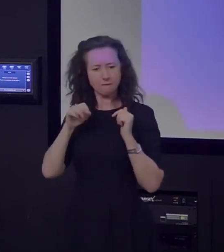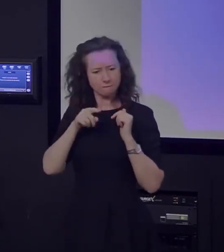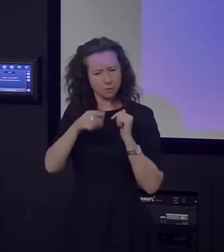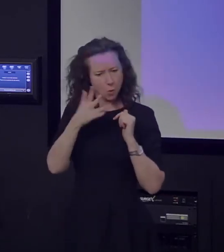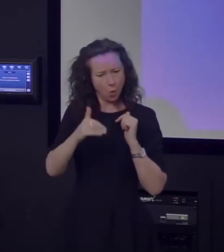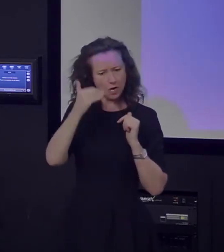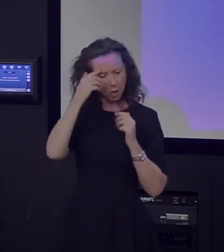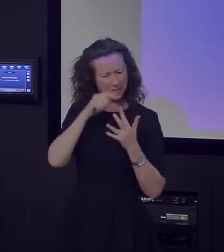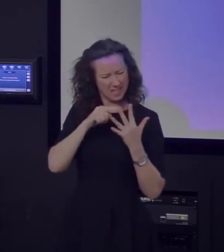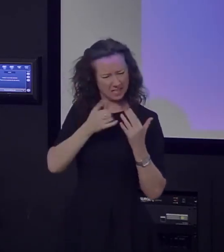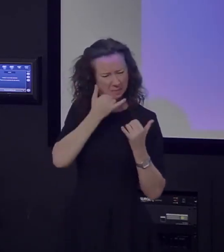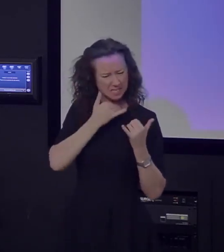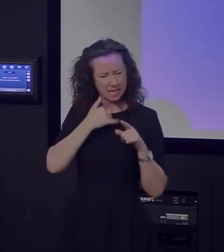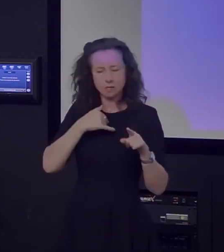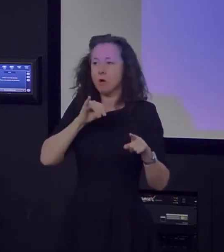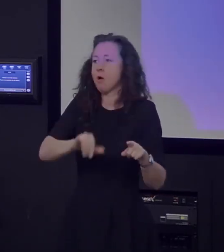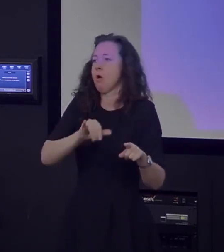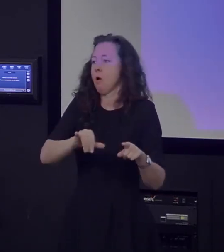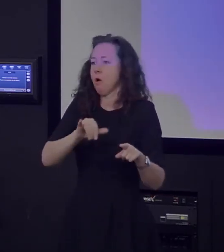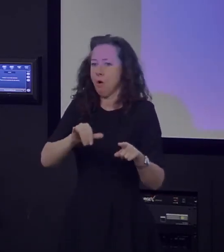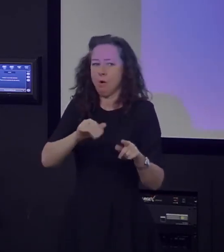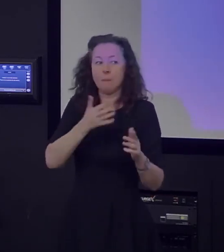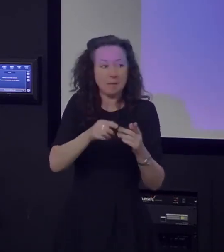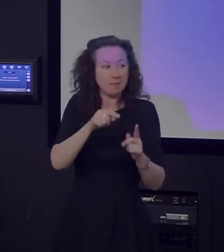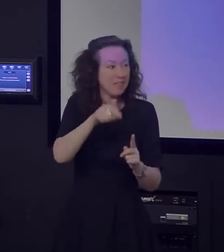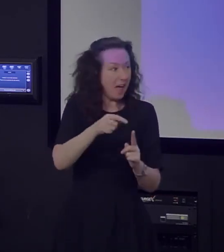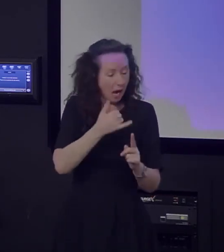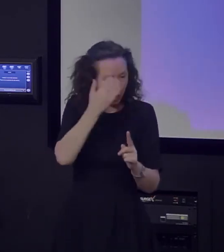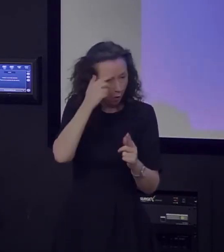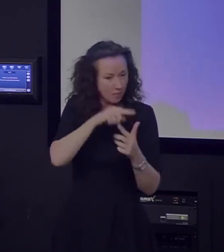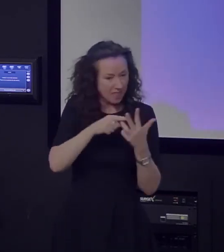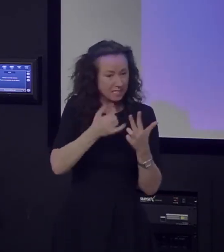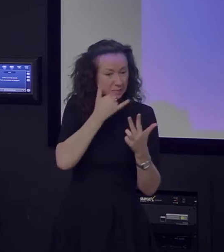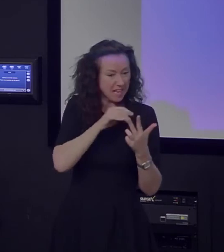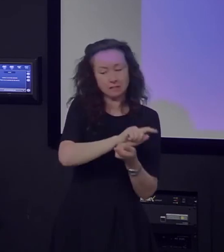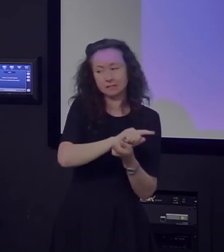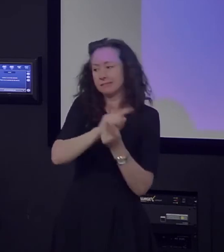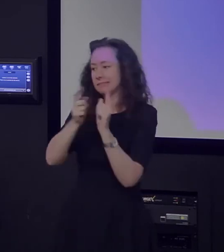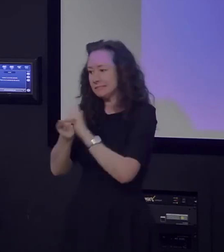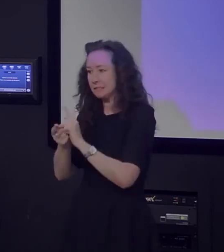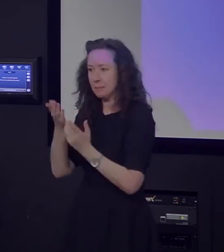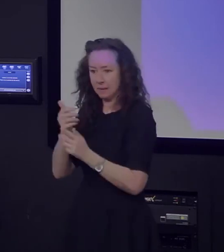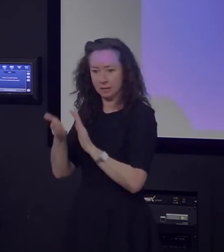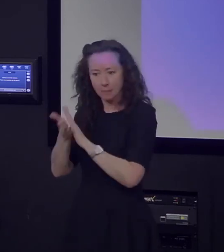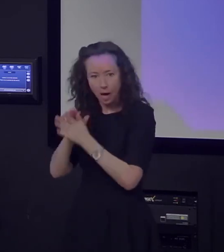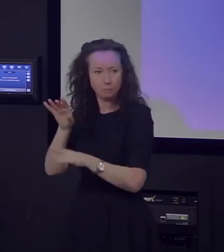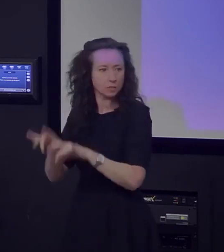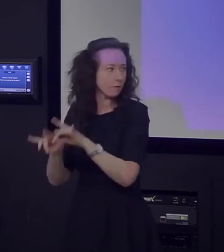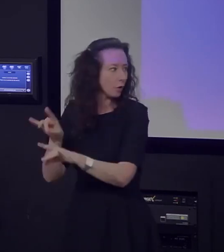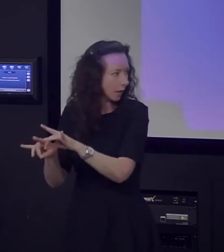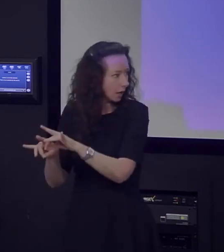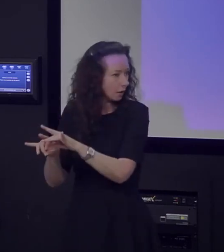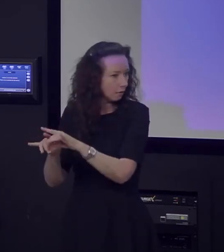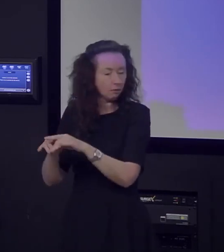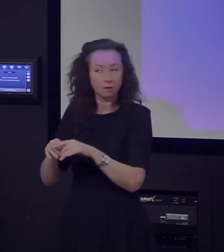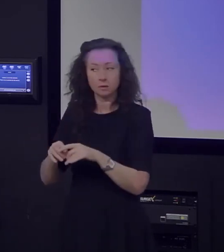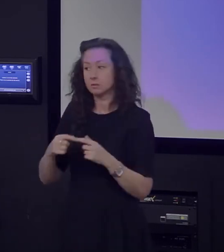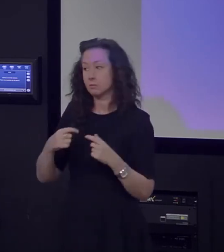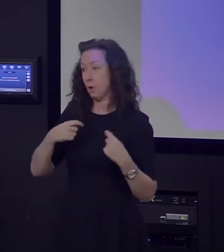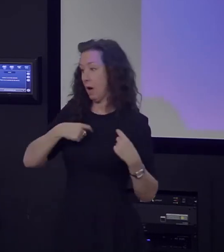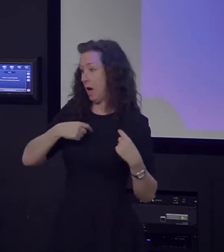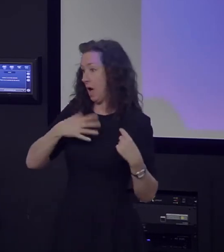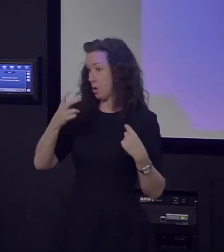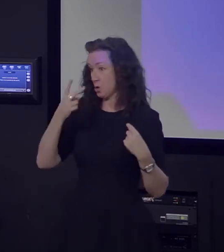then those would be those domains in which discovery would be probably pretty effective. And what I'd like to see is a much